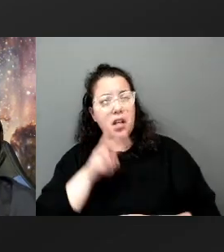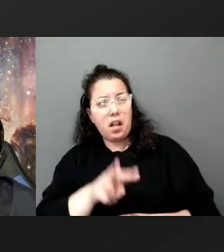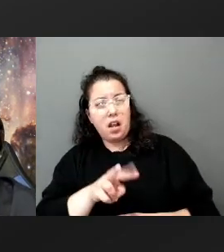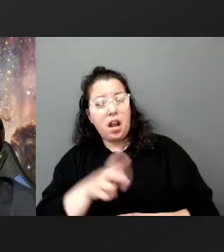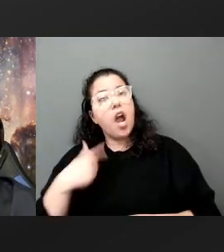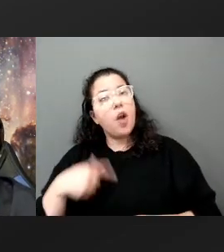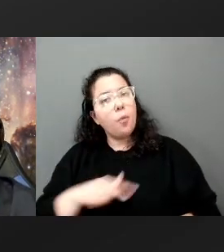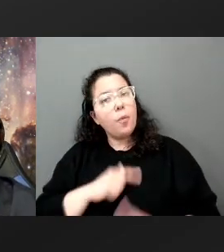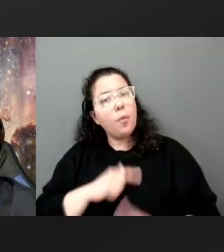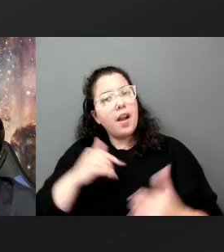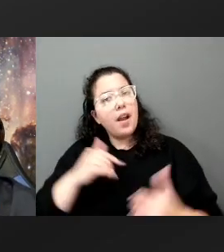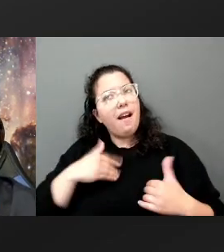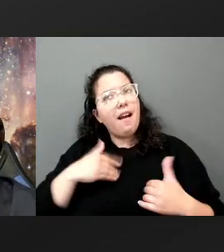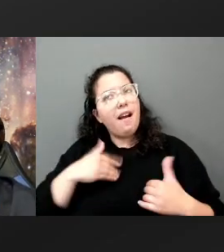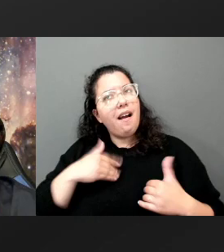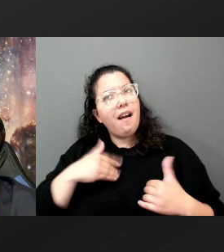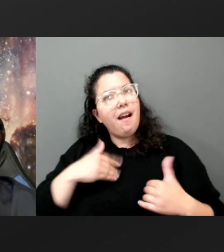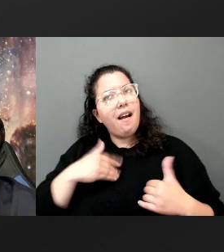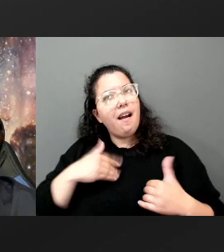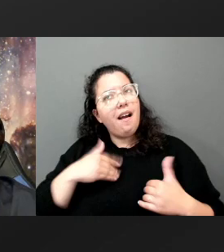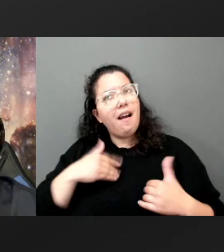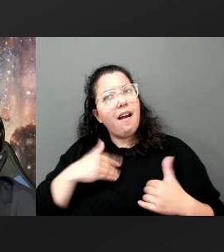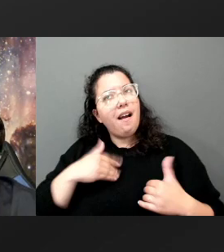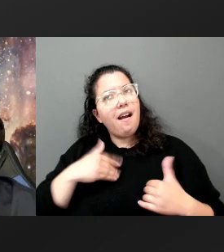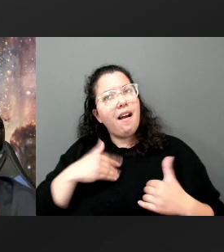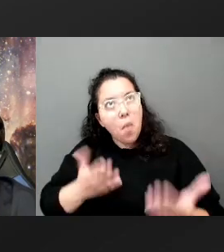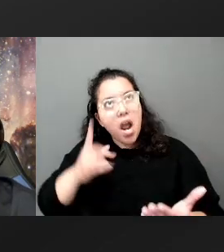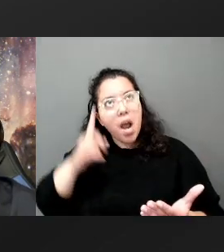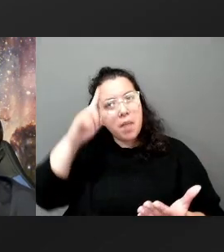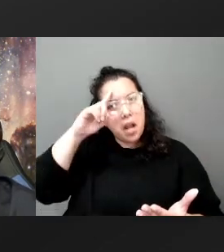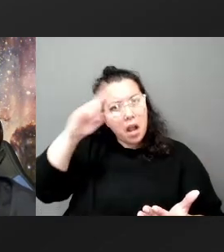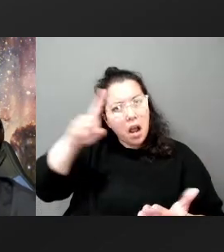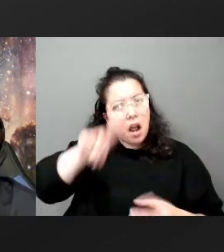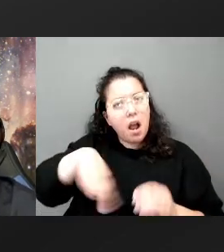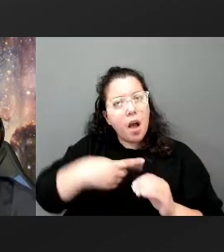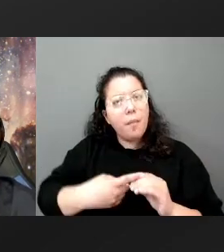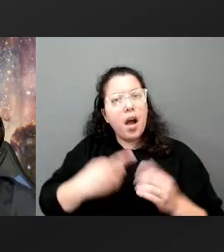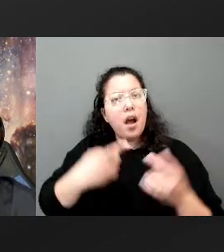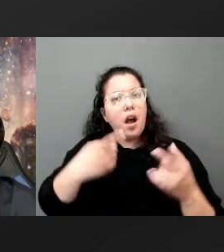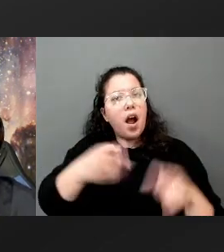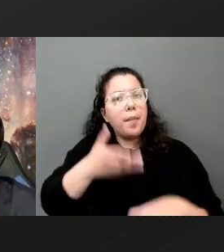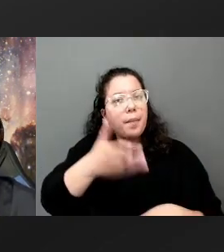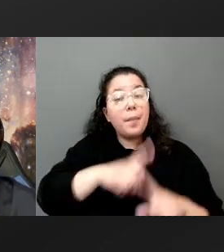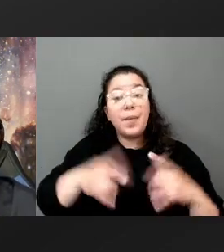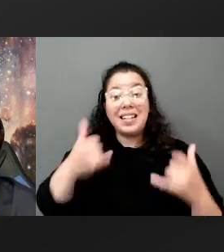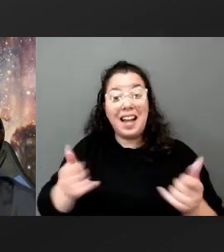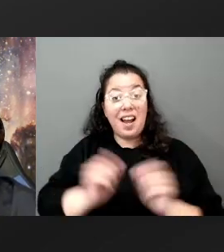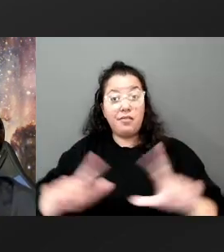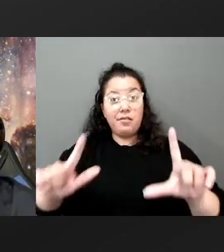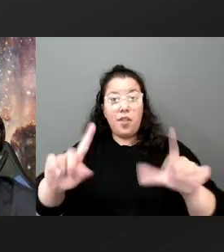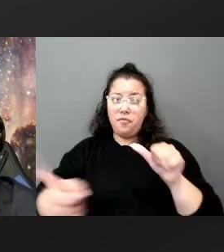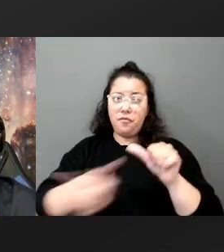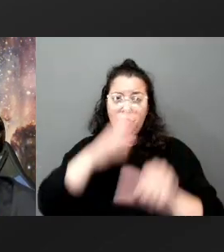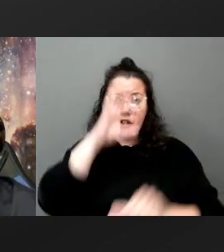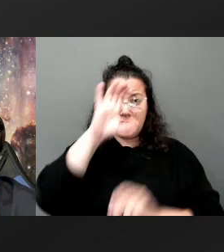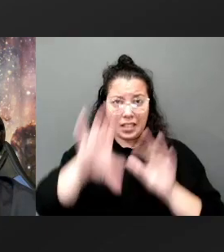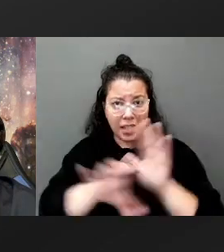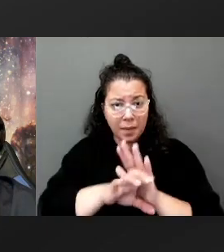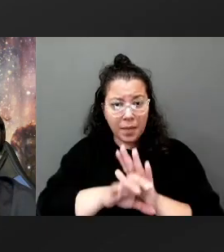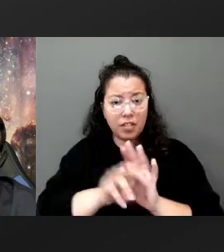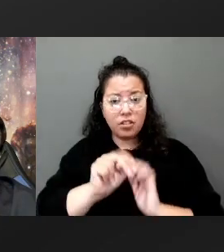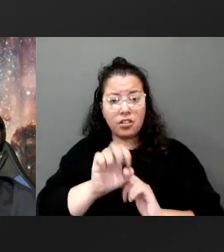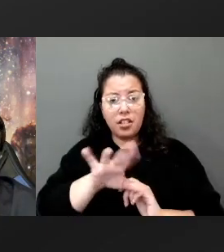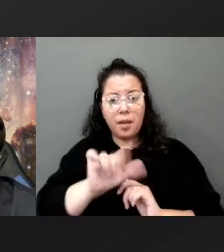new things about star-forming regions just by looking at this very first released image of the nebula. And I think it's going to